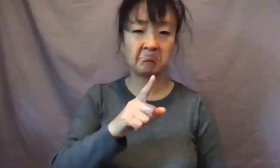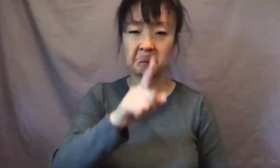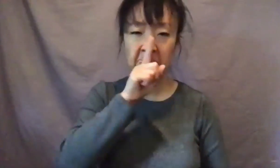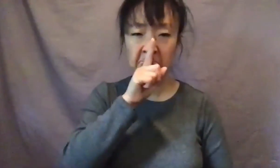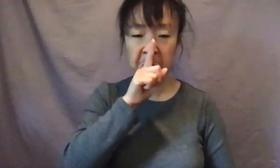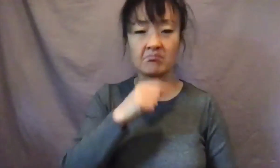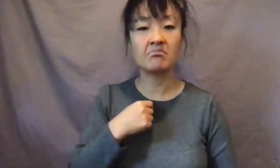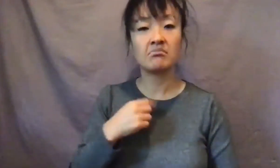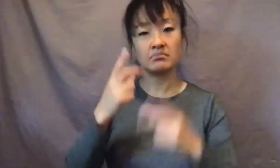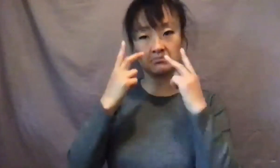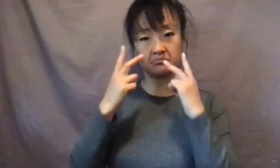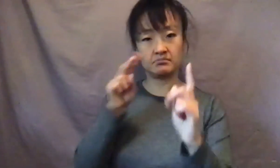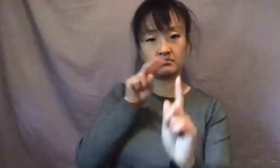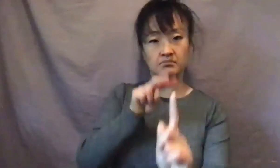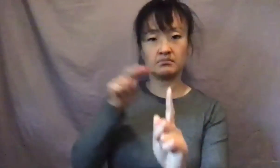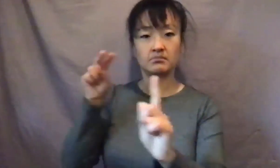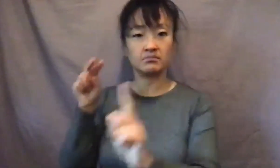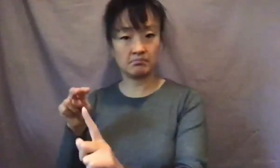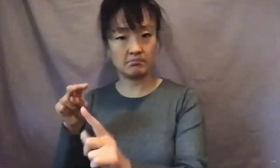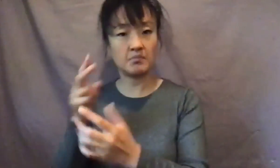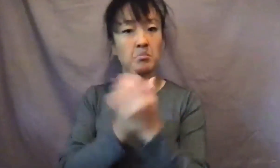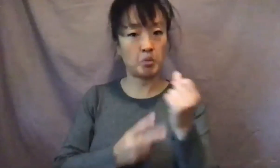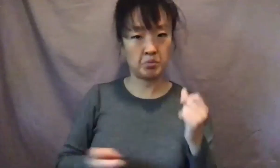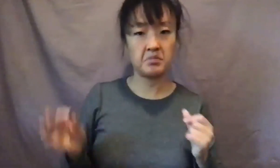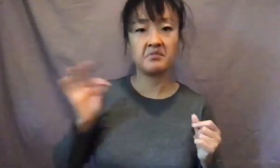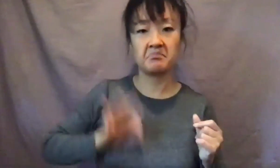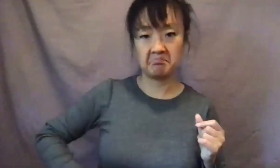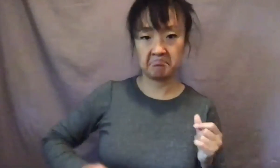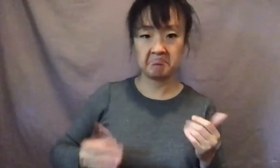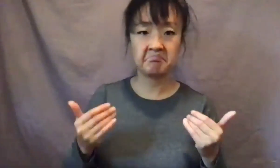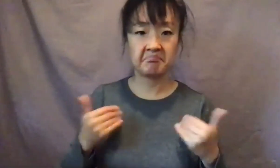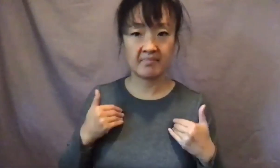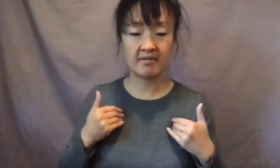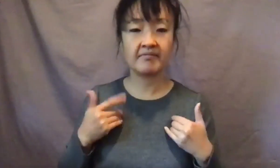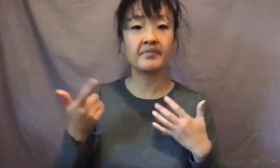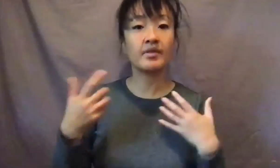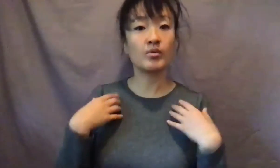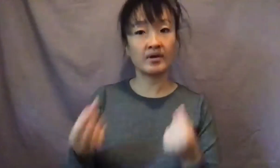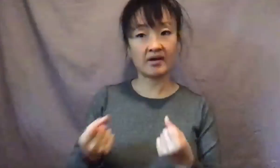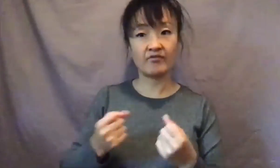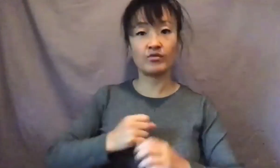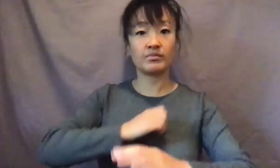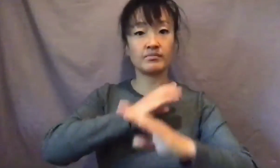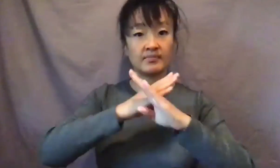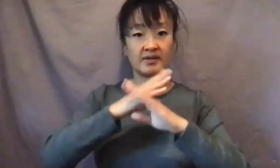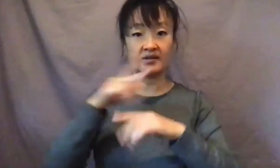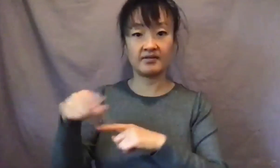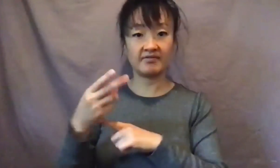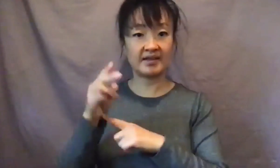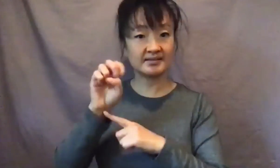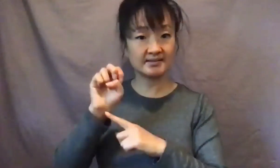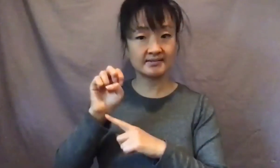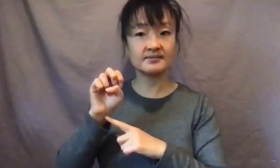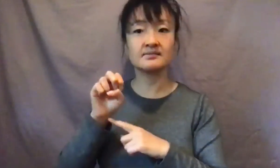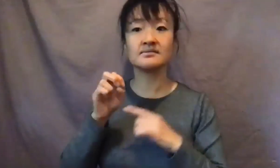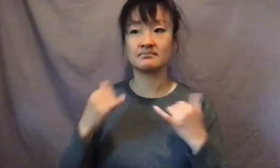my lensing for both. But in the recovery, in the prevention and the recovery phase, I think in this